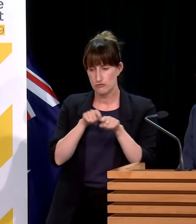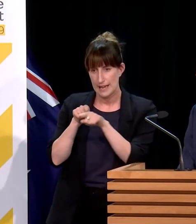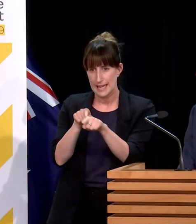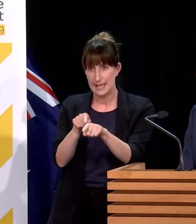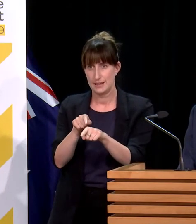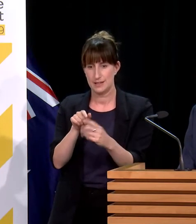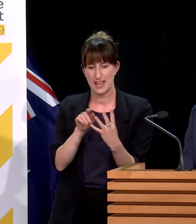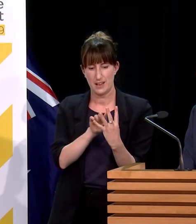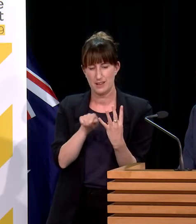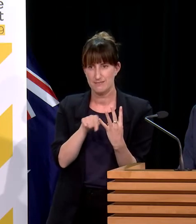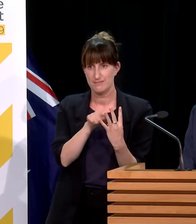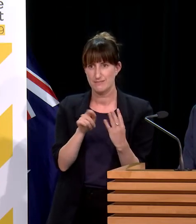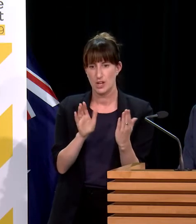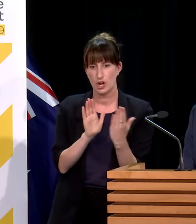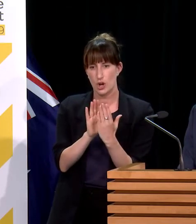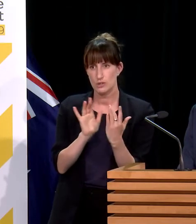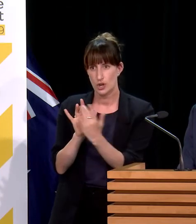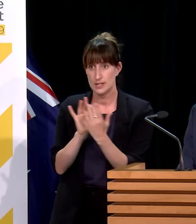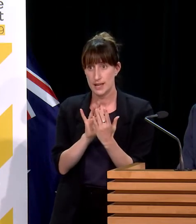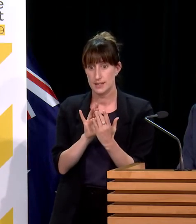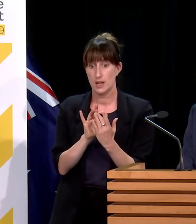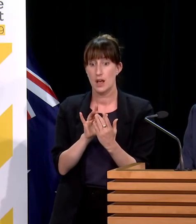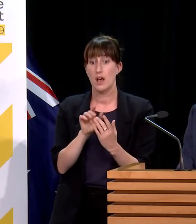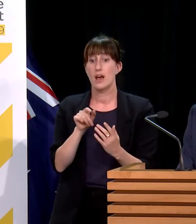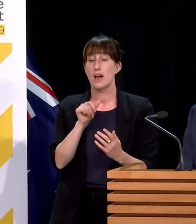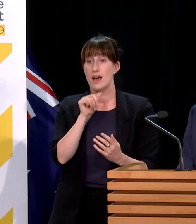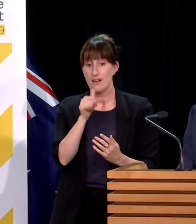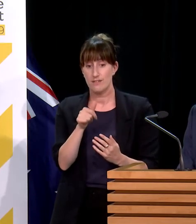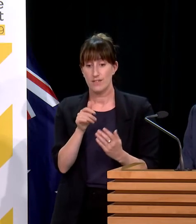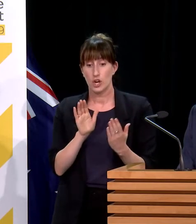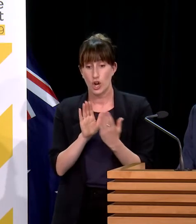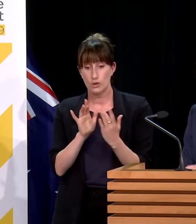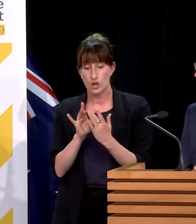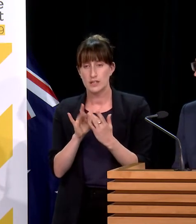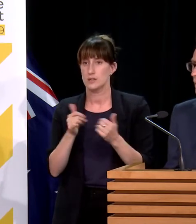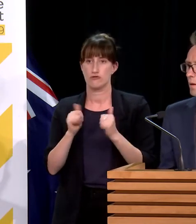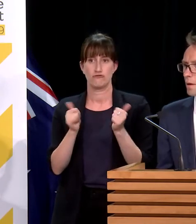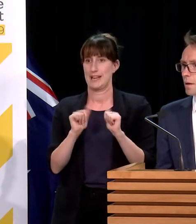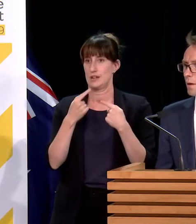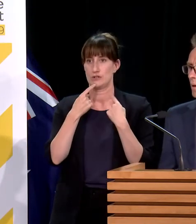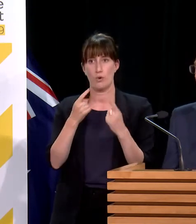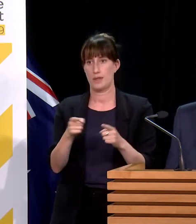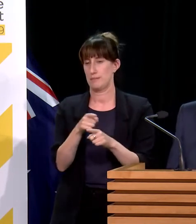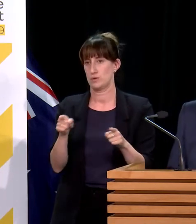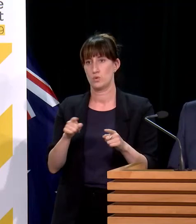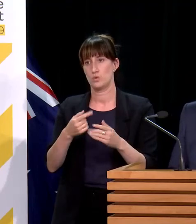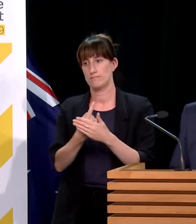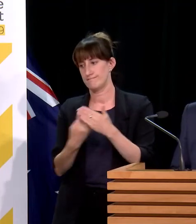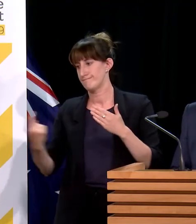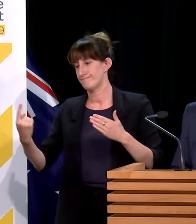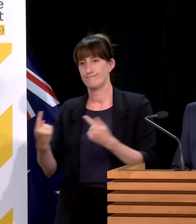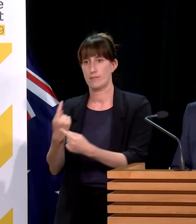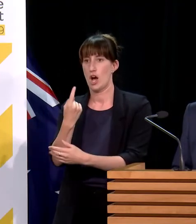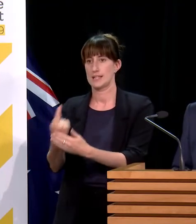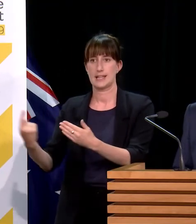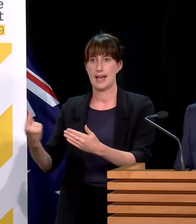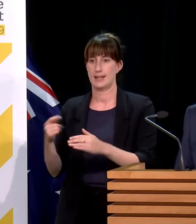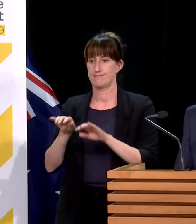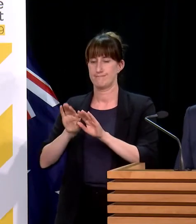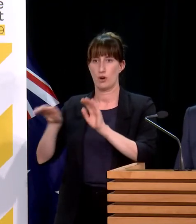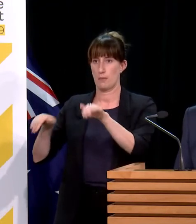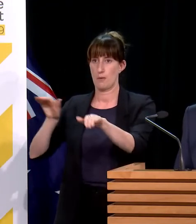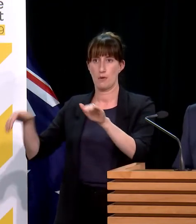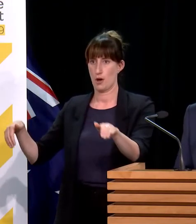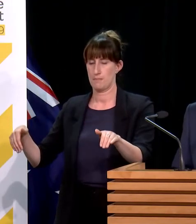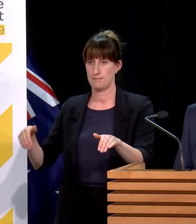we've made sure that they're isolated and they won't have been passing that on to anybody else. But I'll ask the Director-General to comment on that too. So, yes, and to your